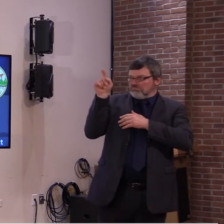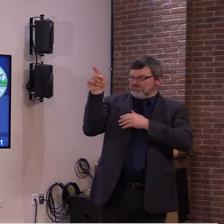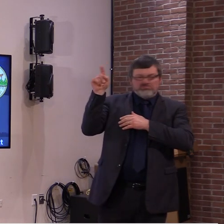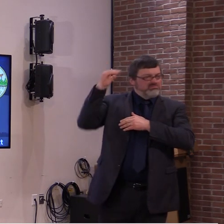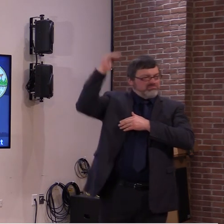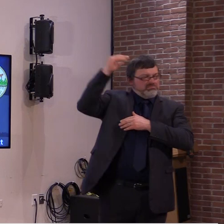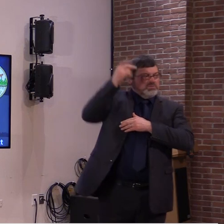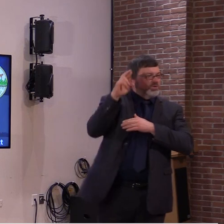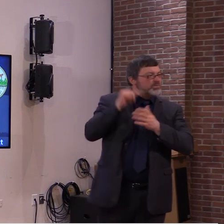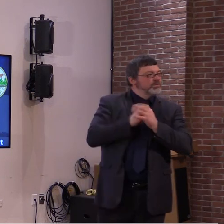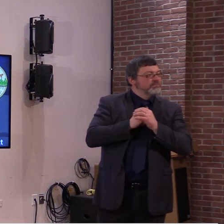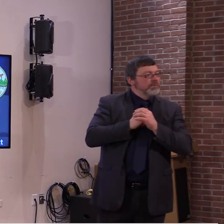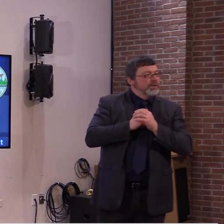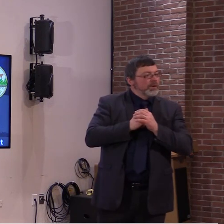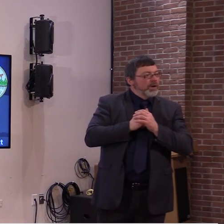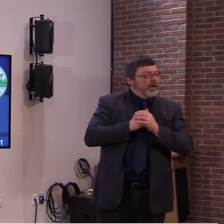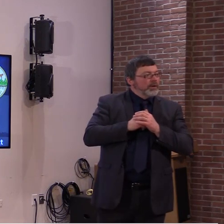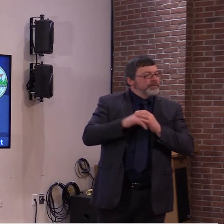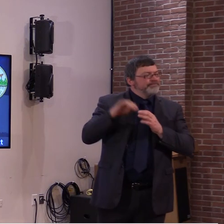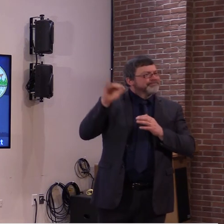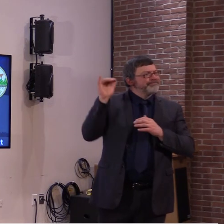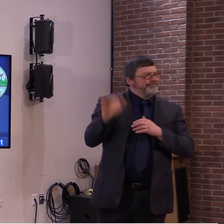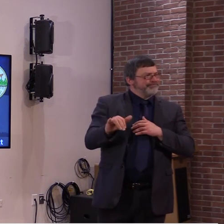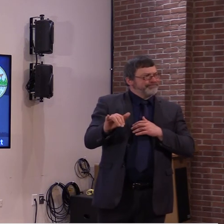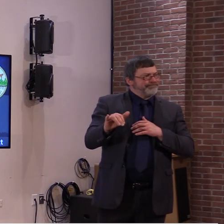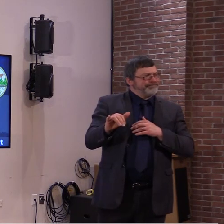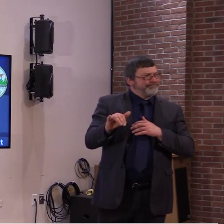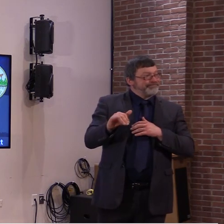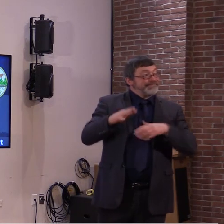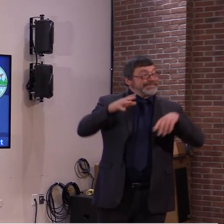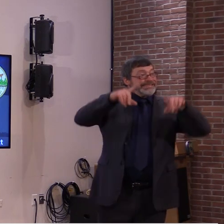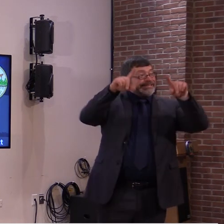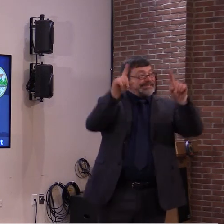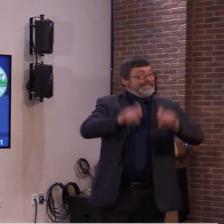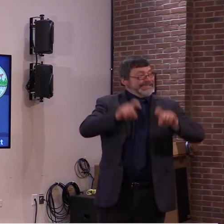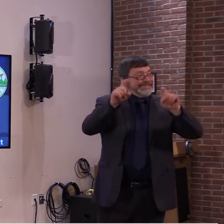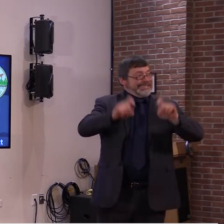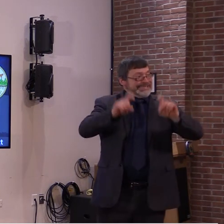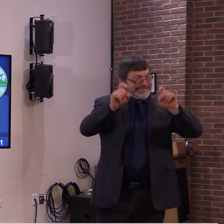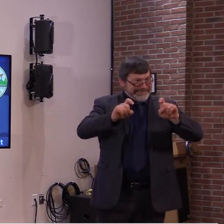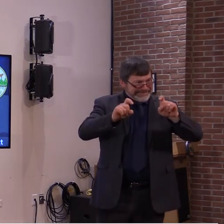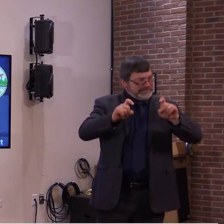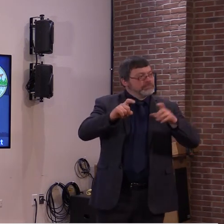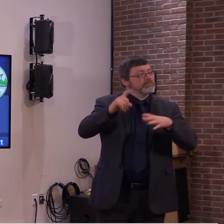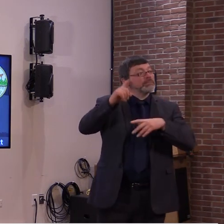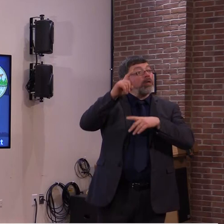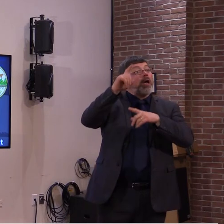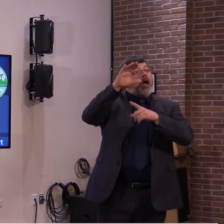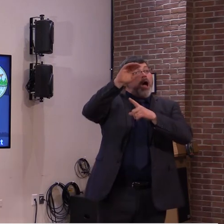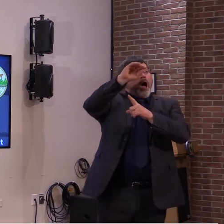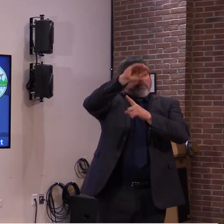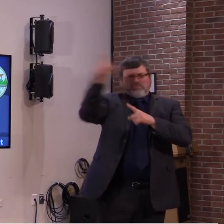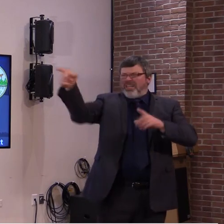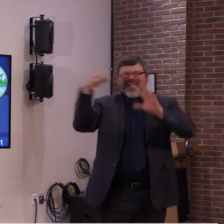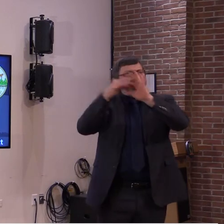of tests are being sent to the CDC for analysis. It seems like you alluded that there may not be all that many that